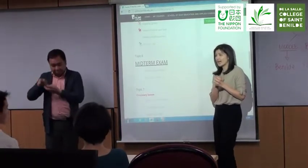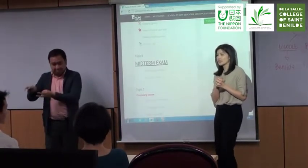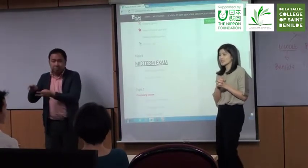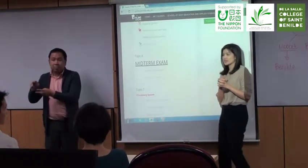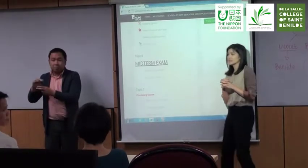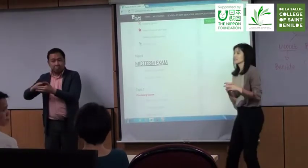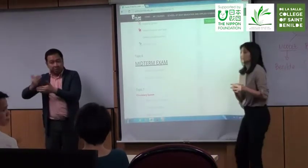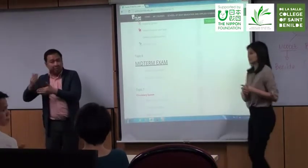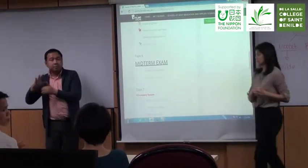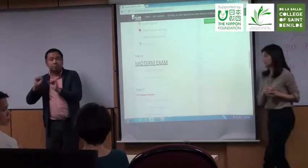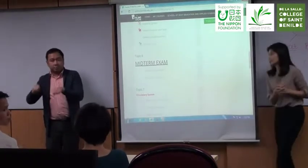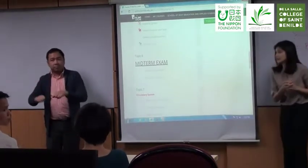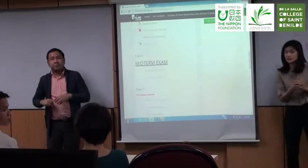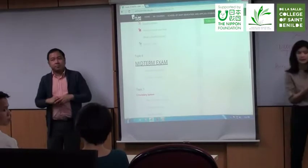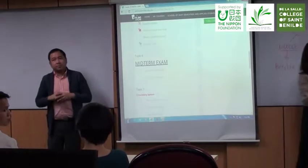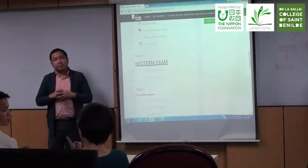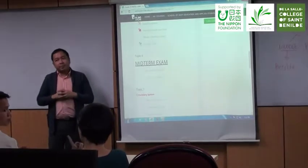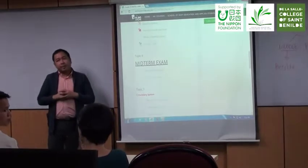laptops or gadgets.